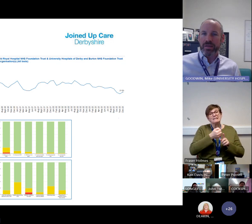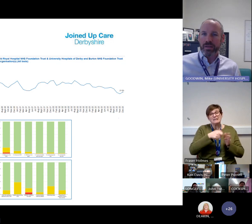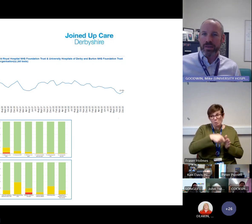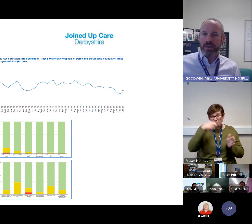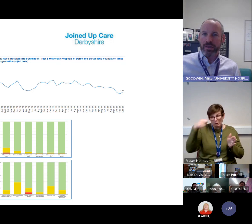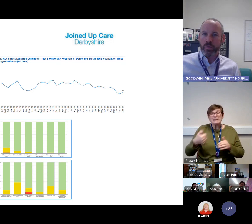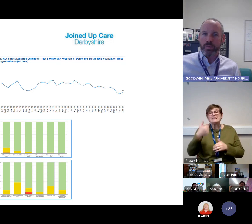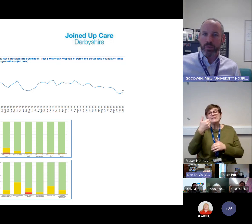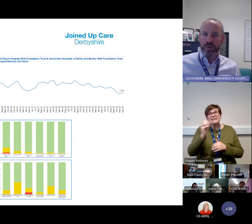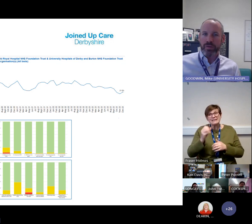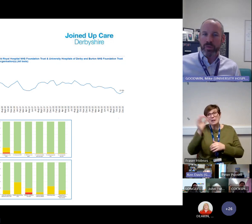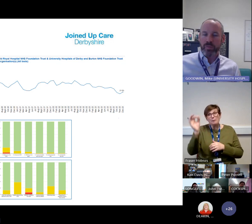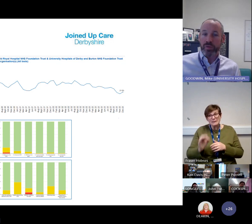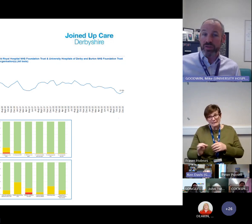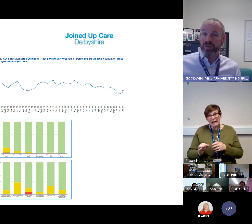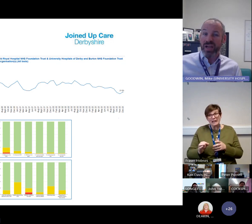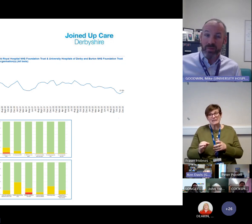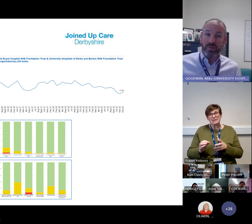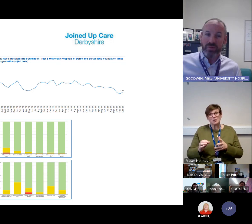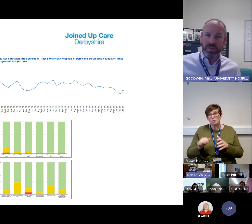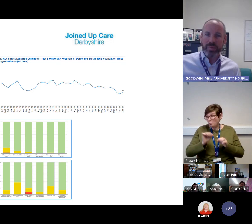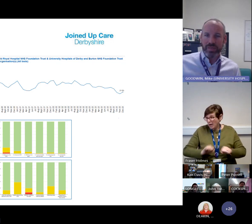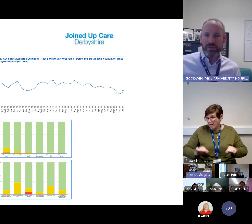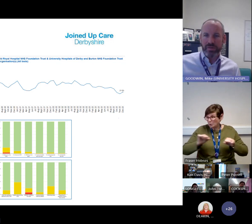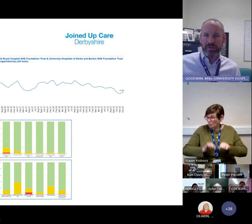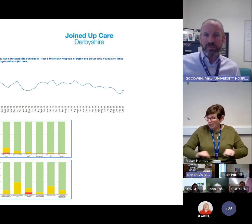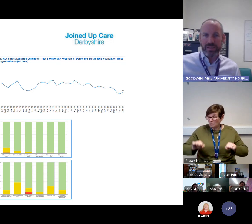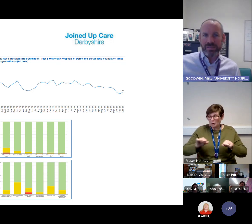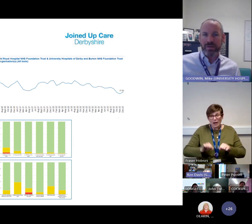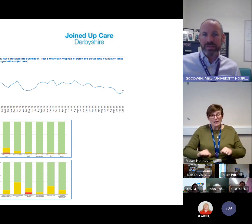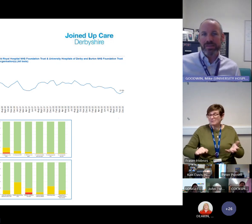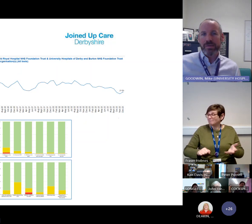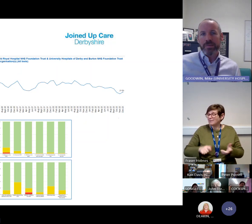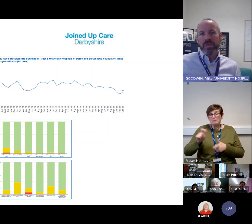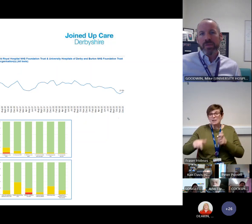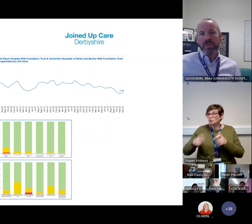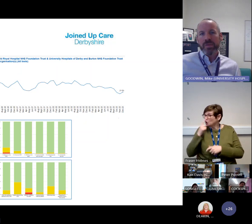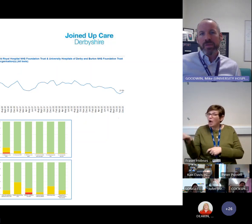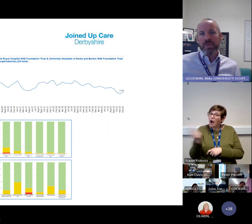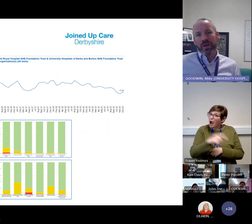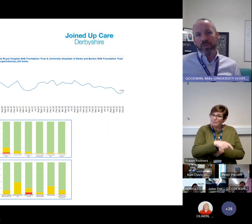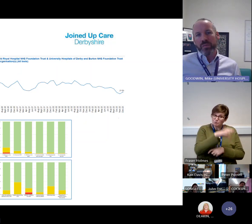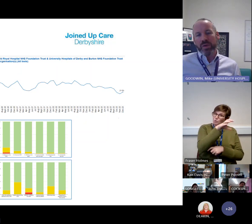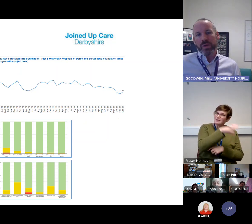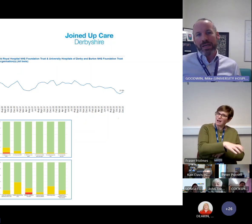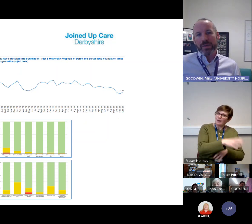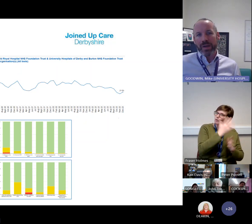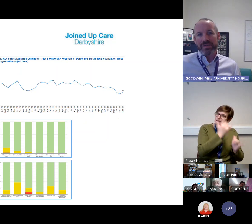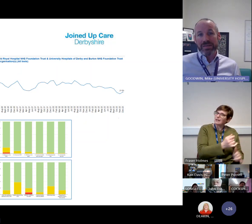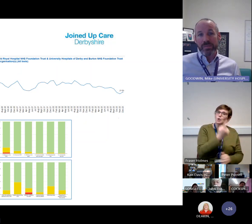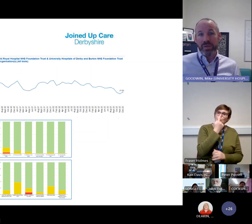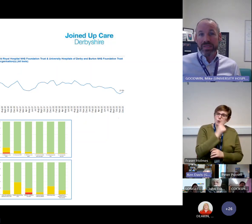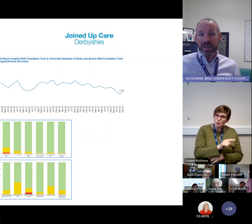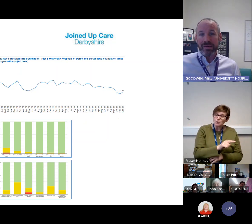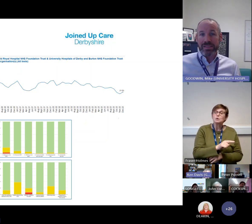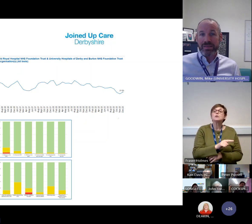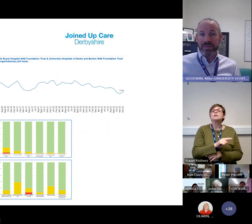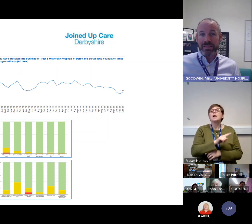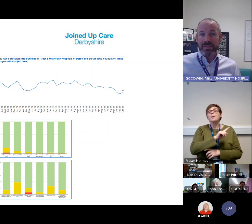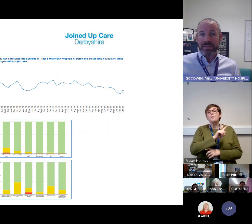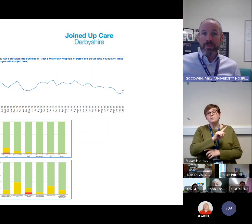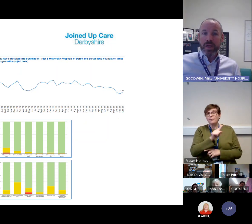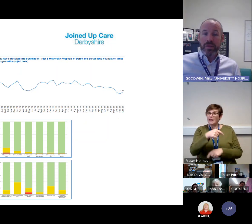60% at one point when we were just not able to bring patients into our sites. And over time, we've built our capacity, built